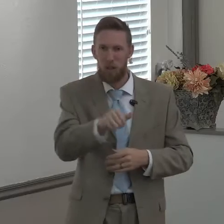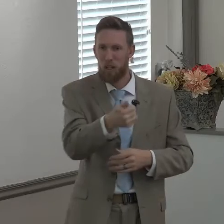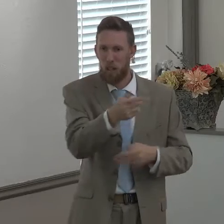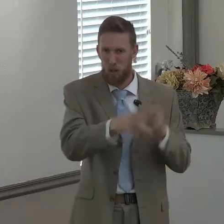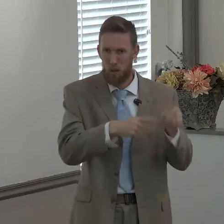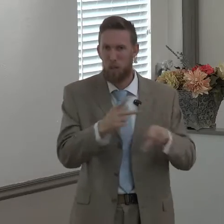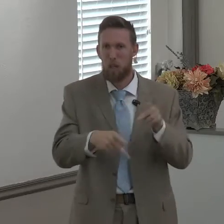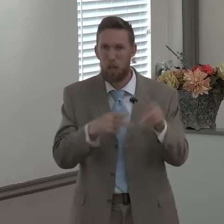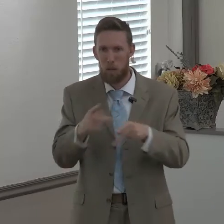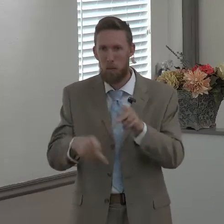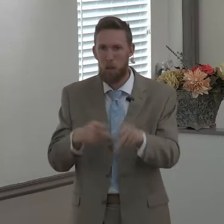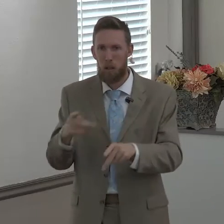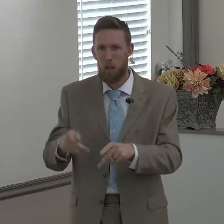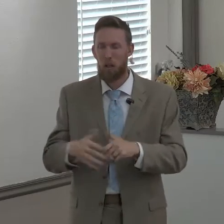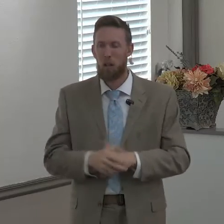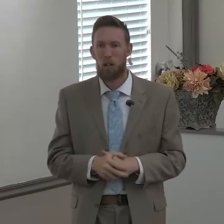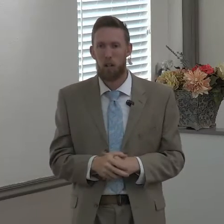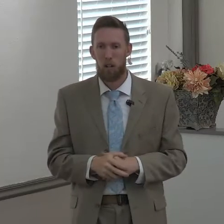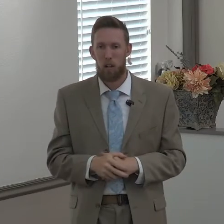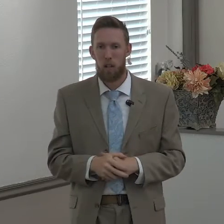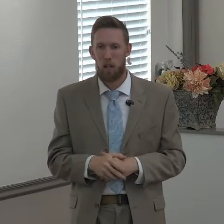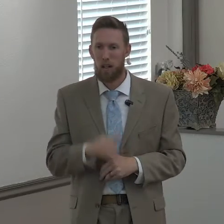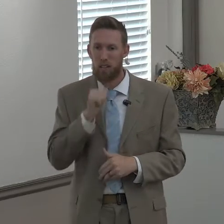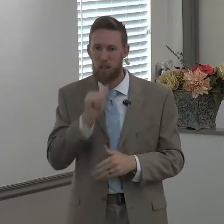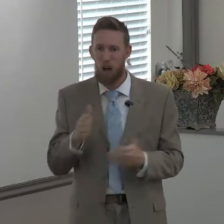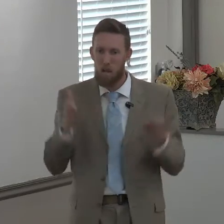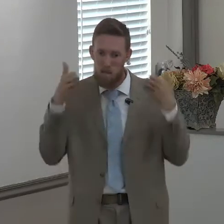Sacrificial love can bring us to that place.